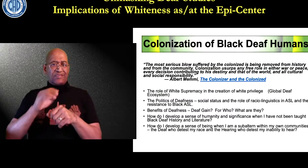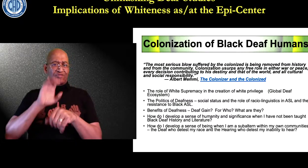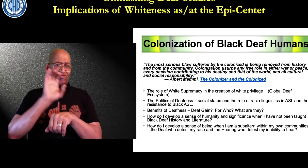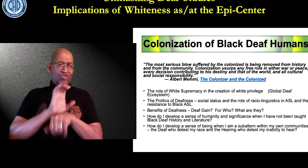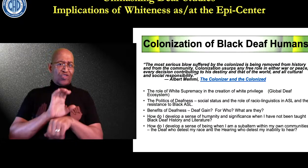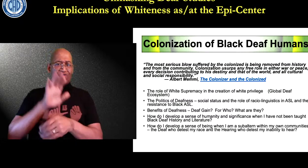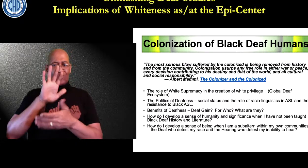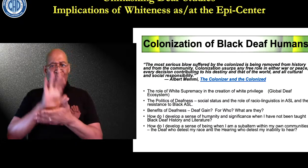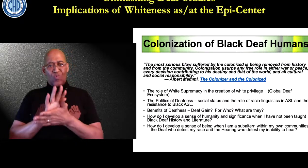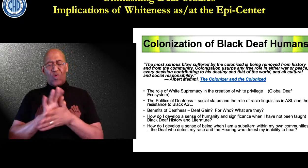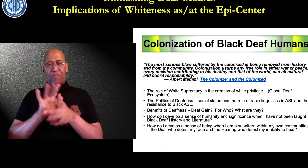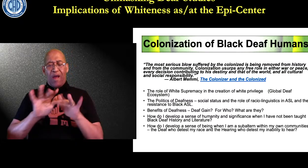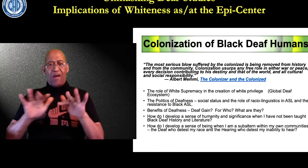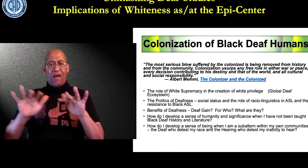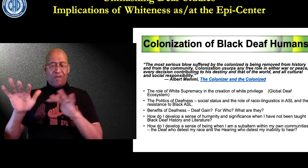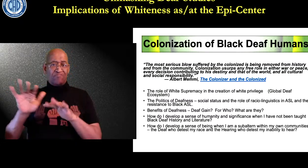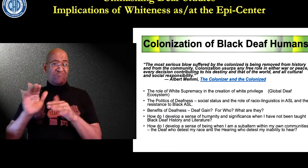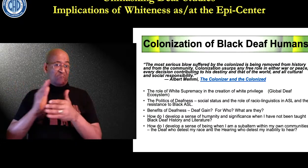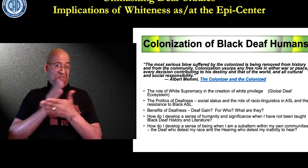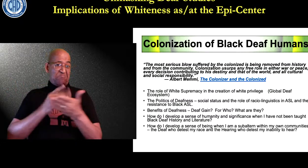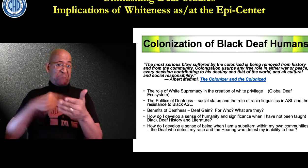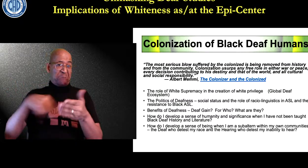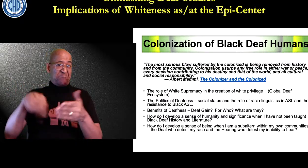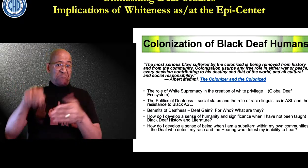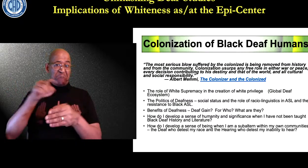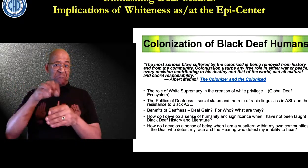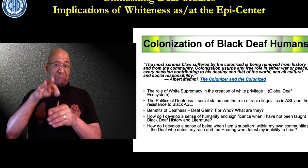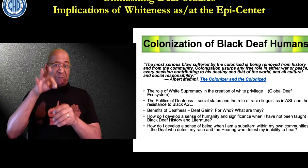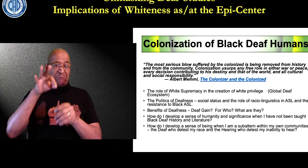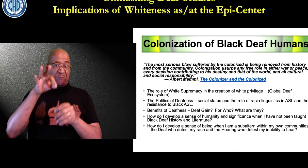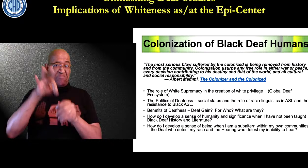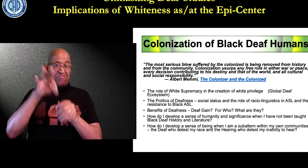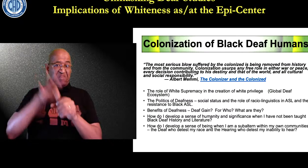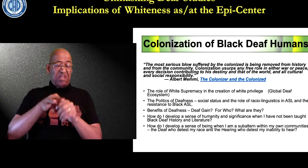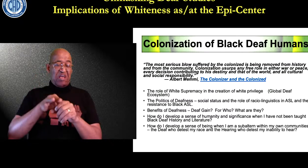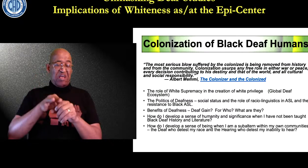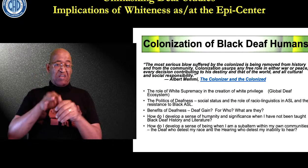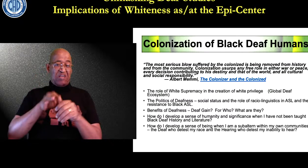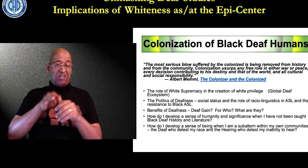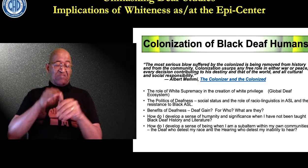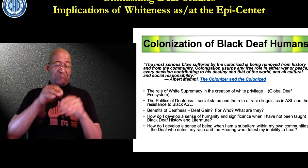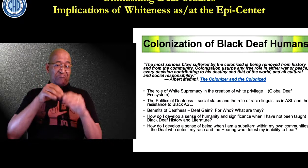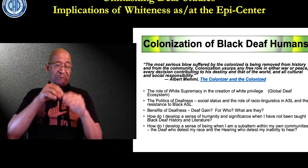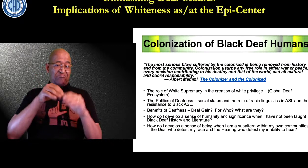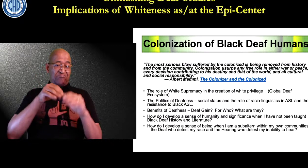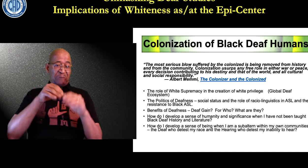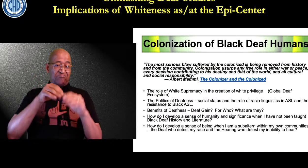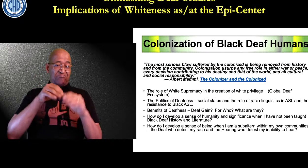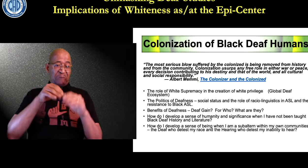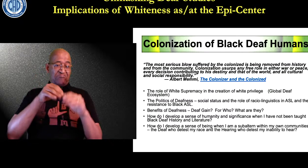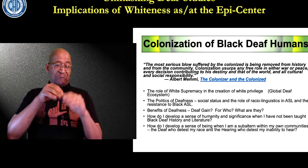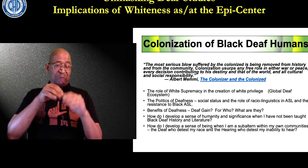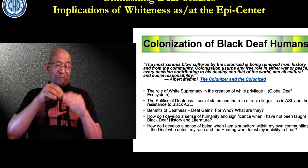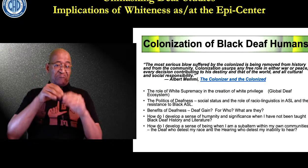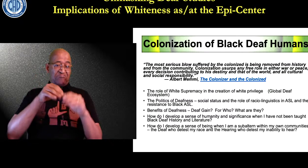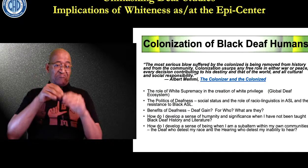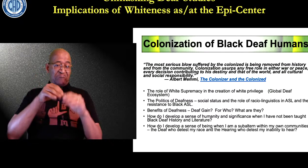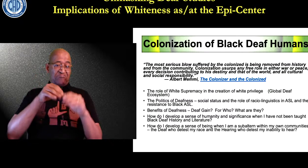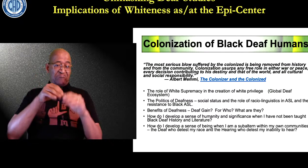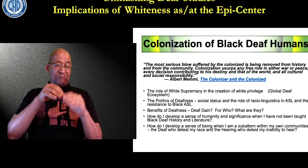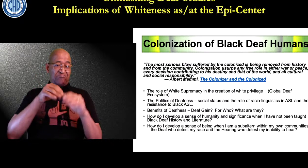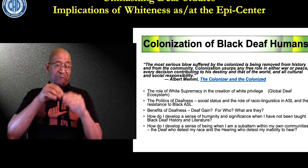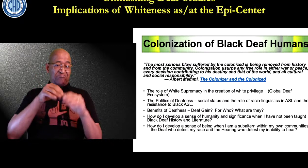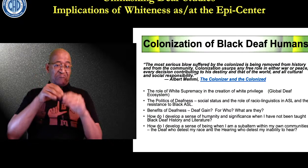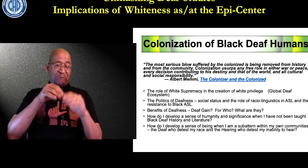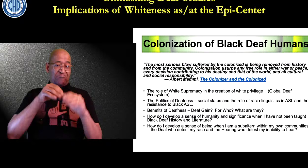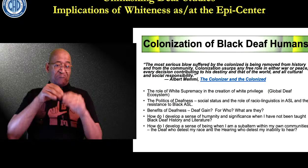wherein Black people took control of their lives. They set up businesses, churches, schools, and so forth. Some